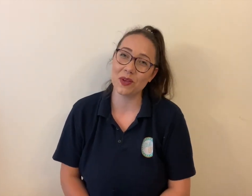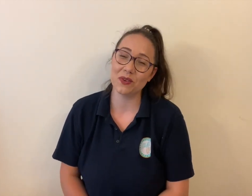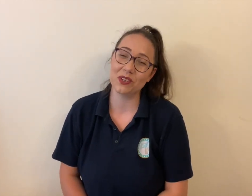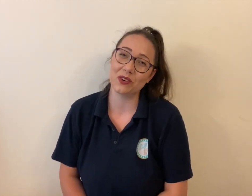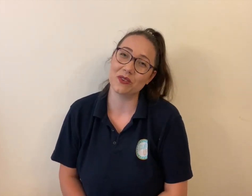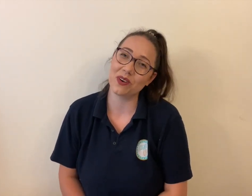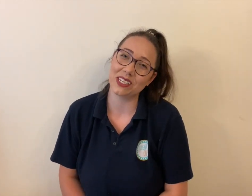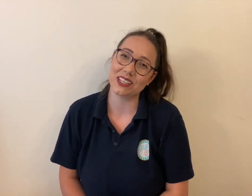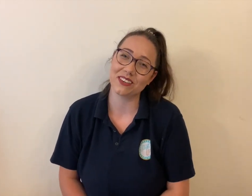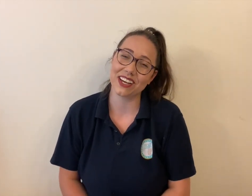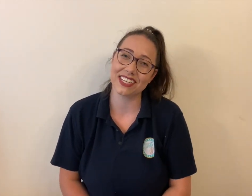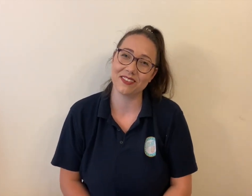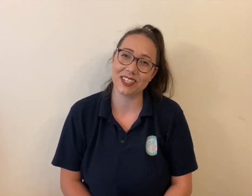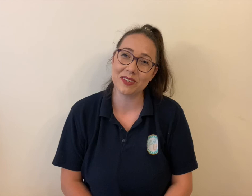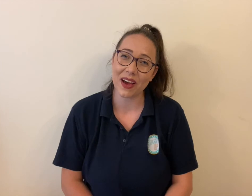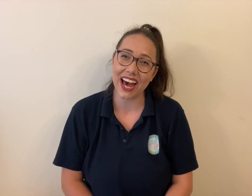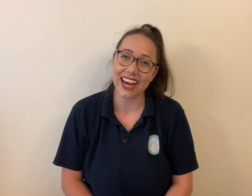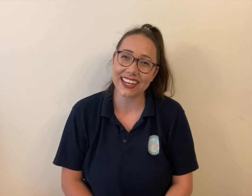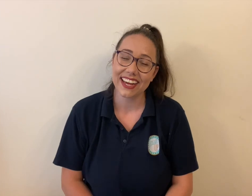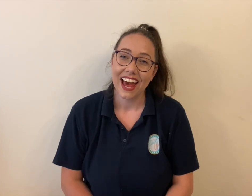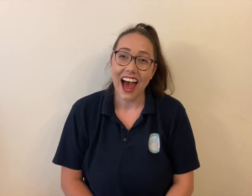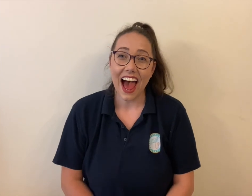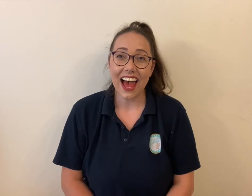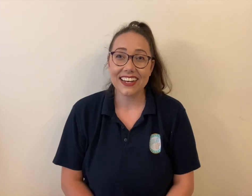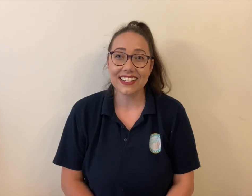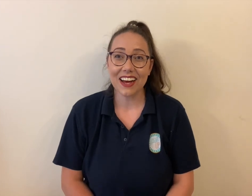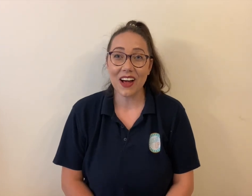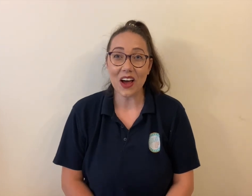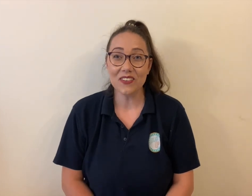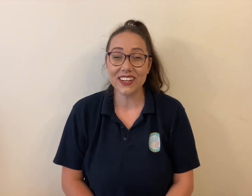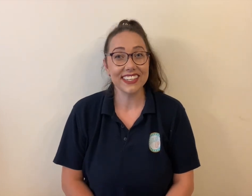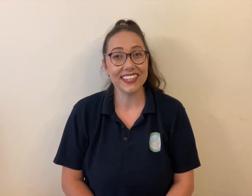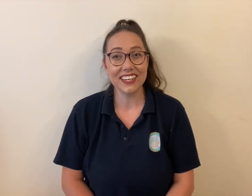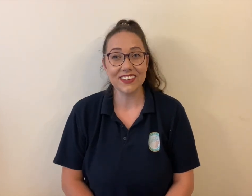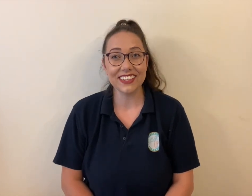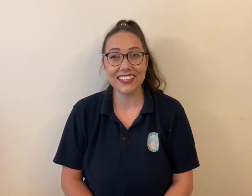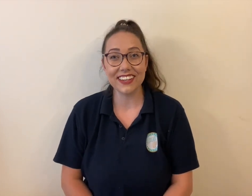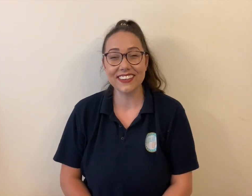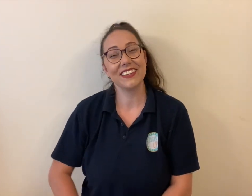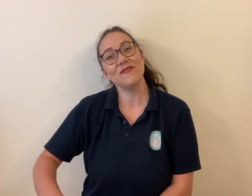that you enjoy the rest of the creativity pack, and I'll hopefully see you all soon.